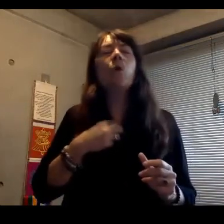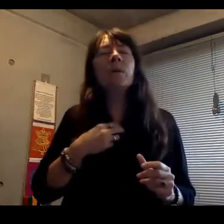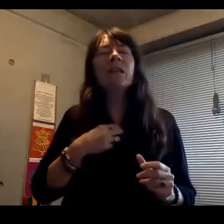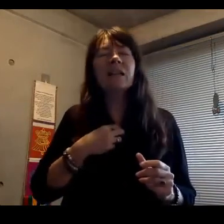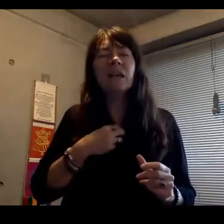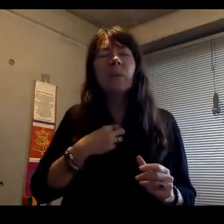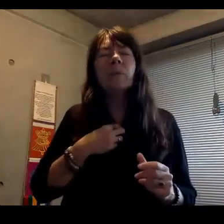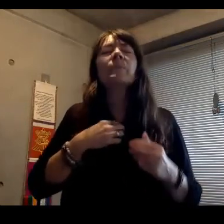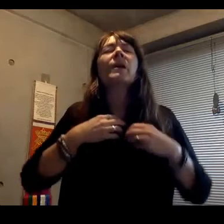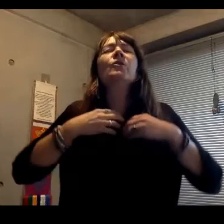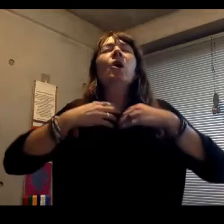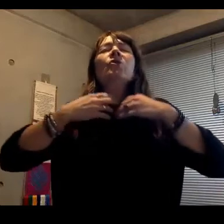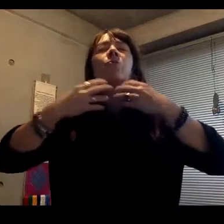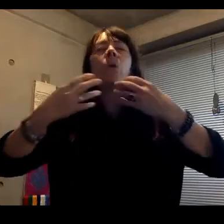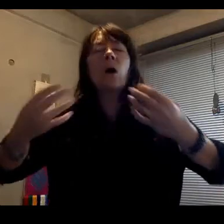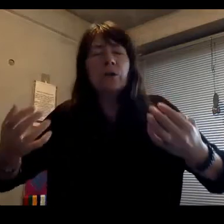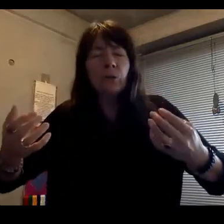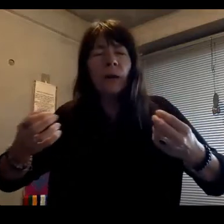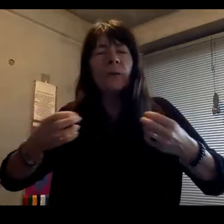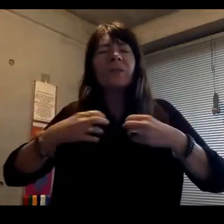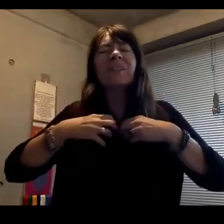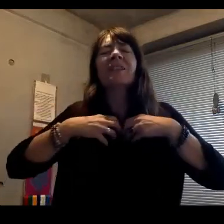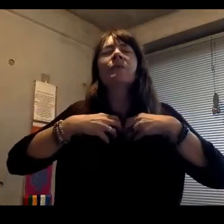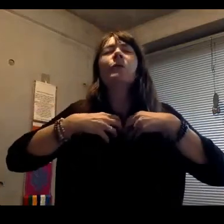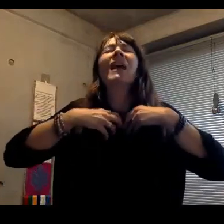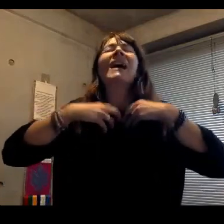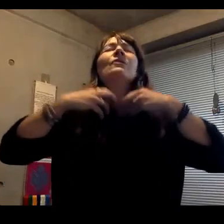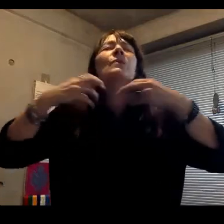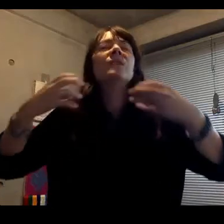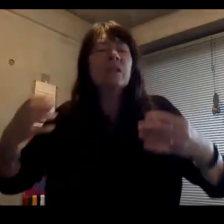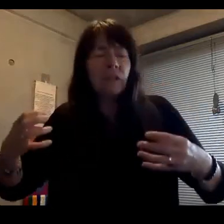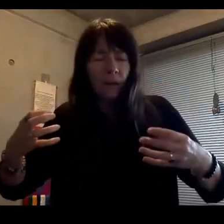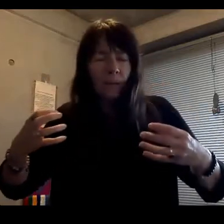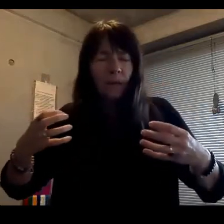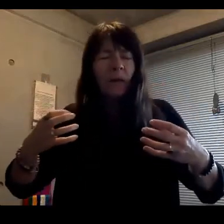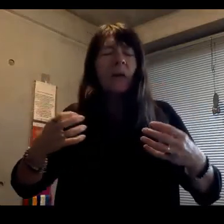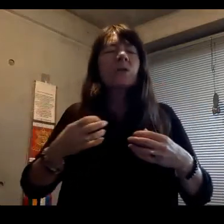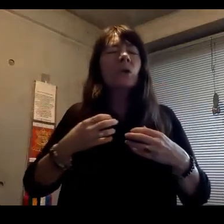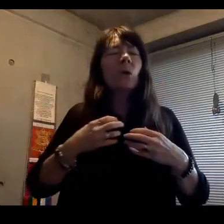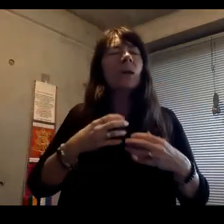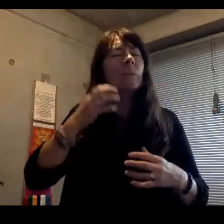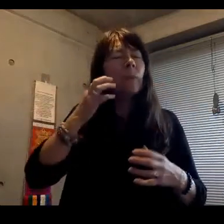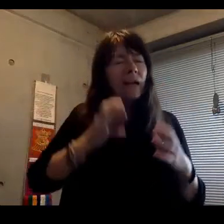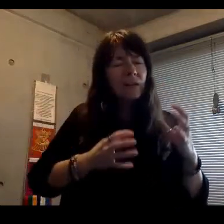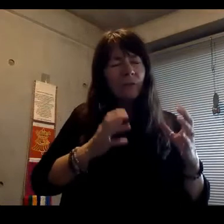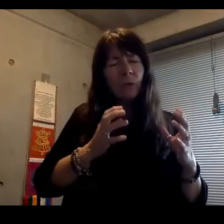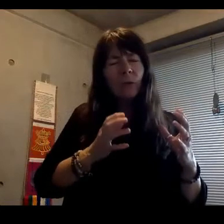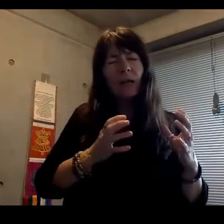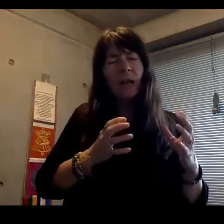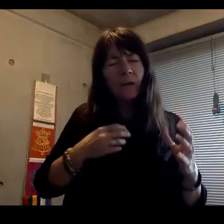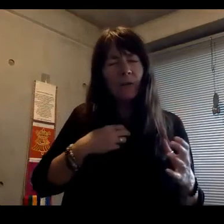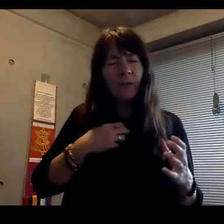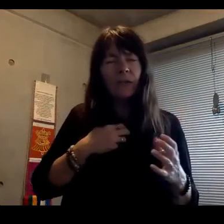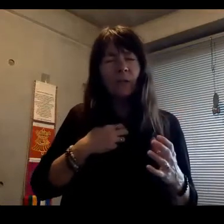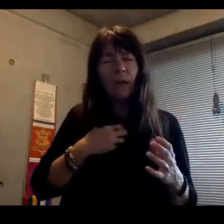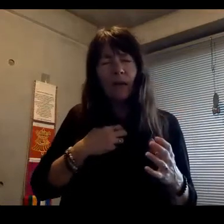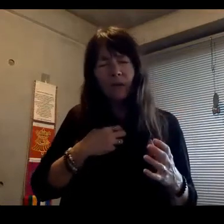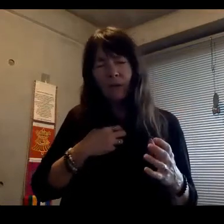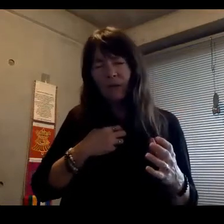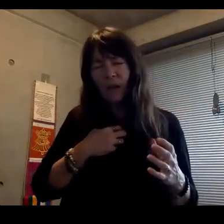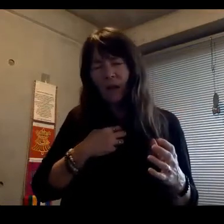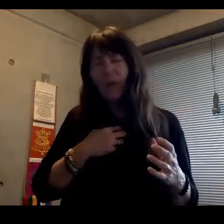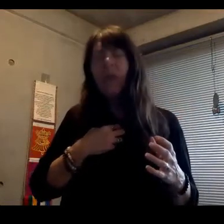you've opened that up, you are drawn to others. It's as if you can't resist them. So it depends if you uncover this little